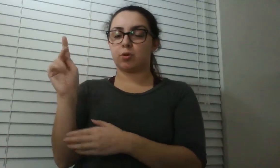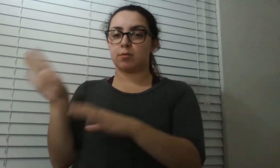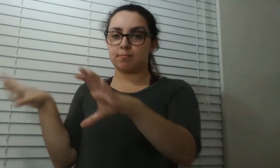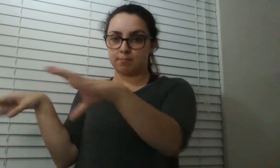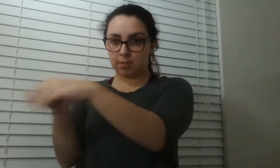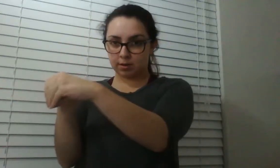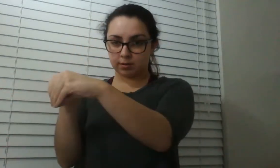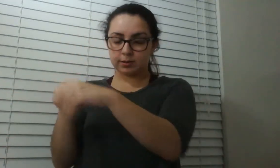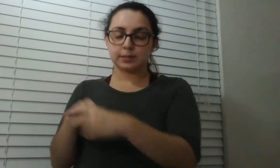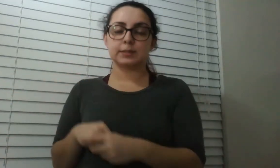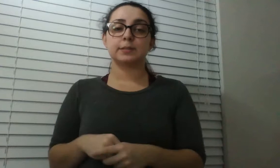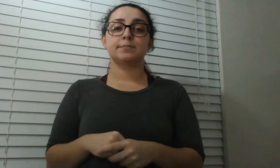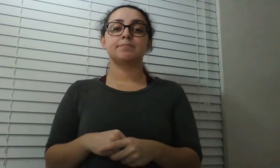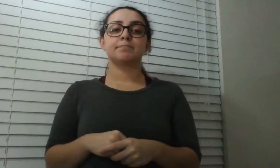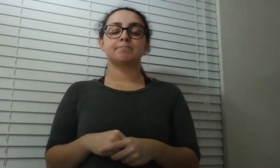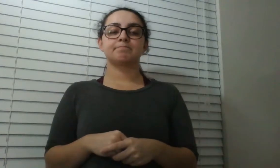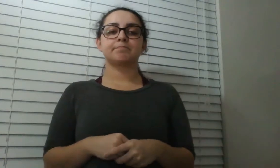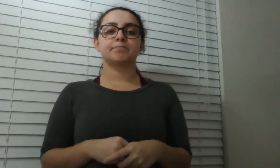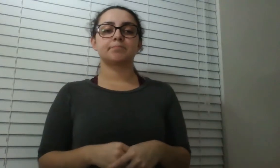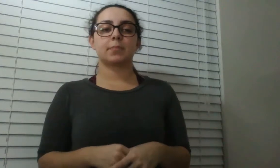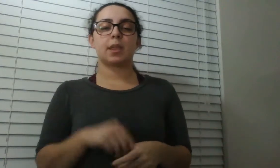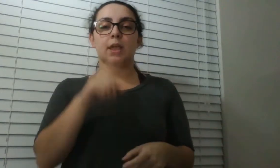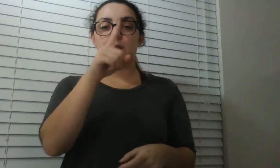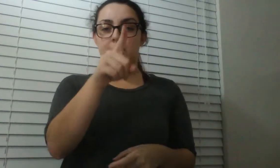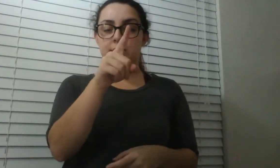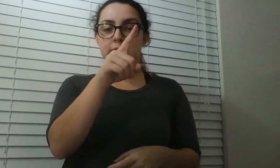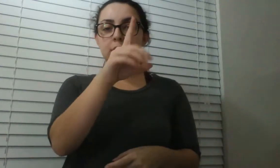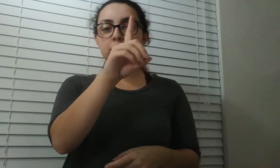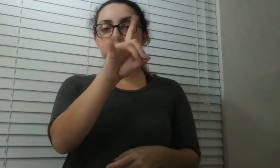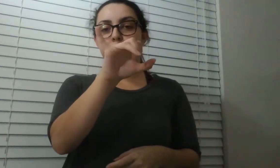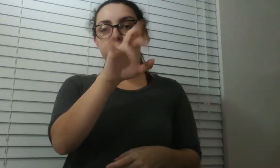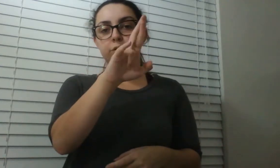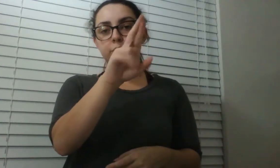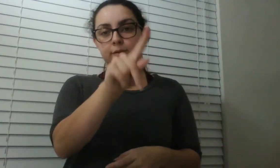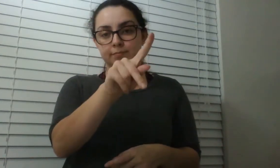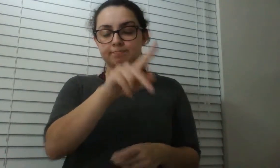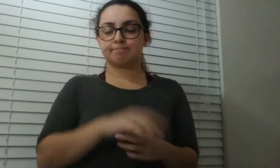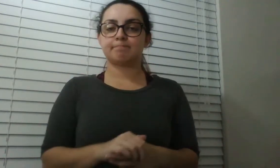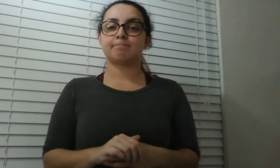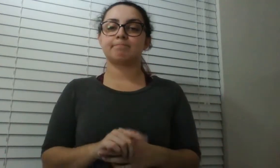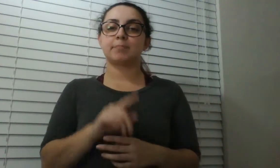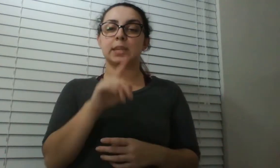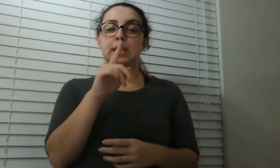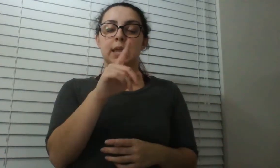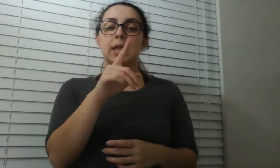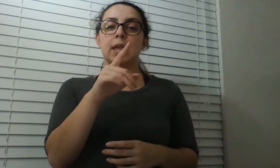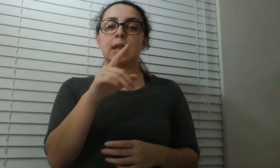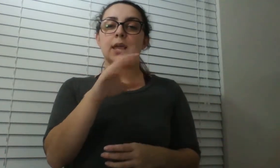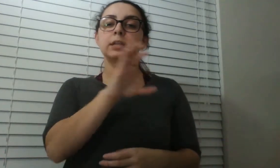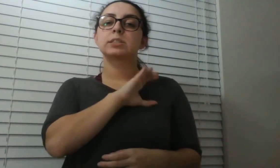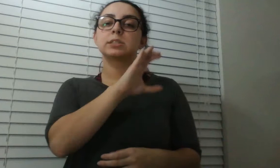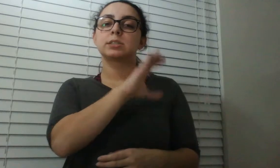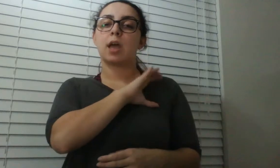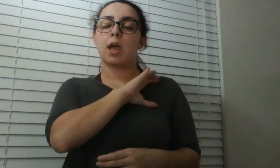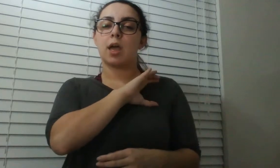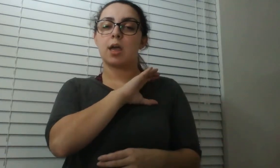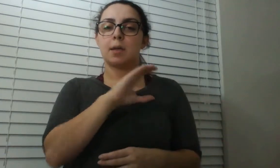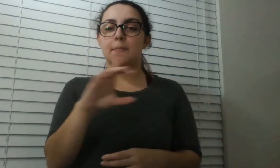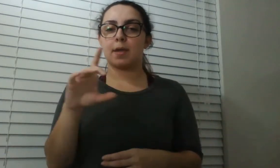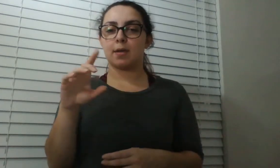And finally, Dirk. Dirk Vaughn. I was a street cop in mostly Denver. Craig's unlikely best buddy. I